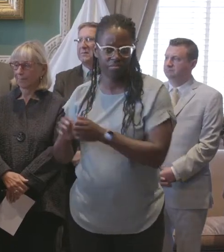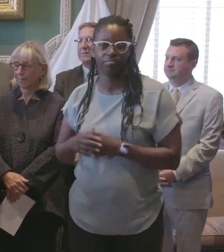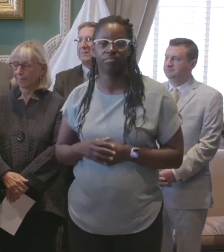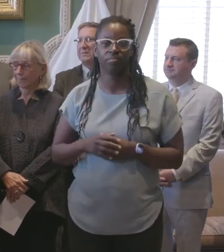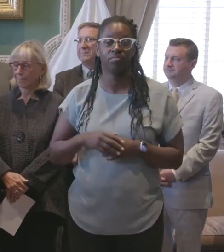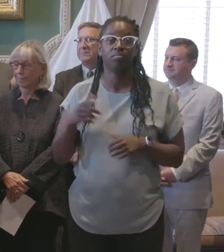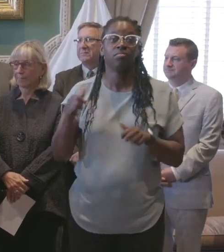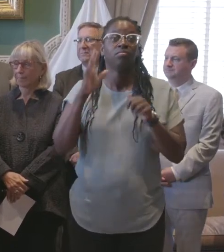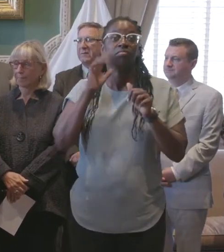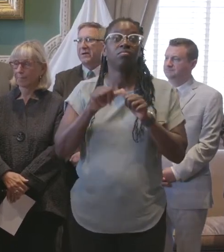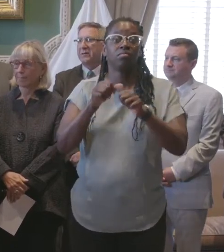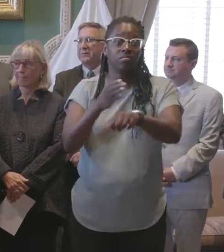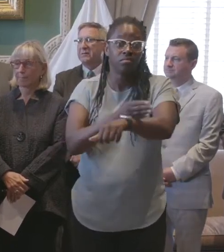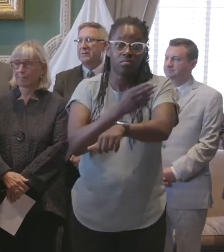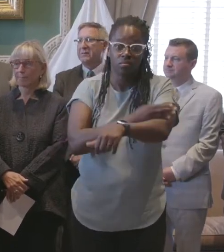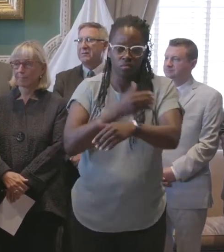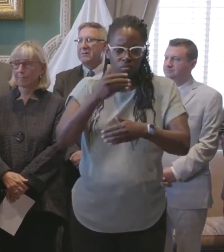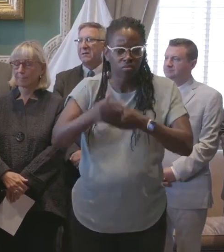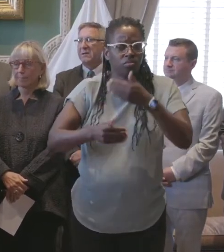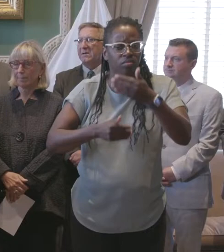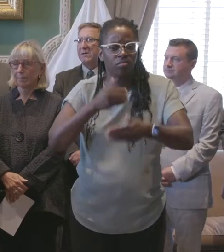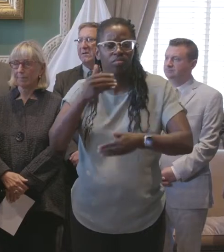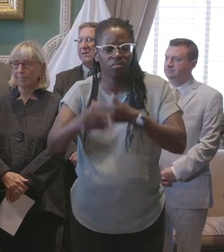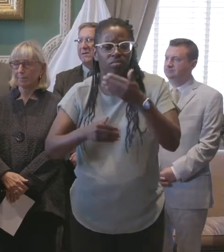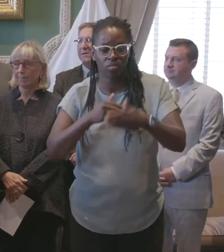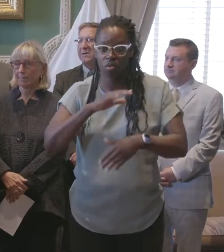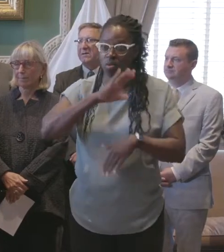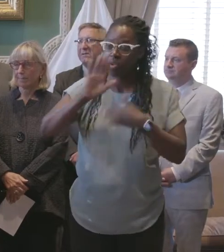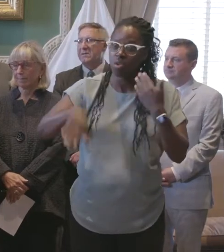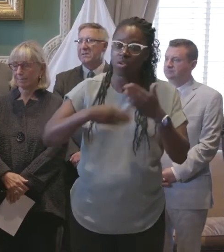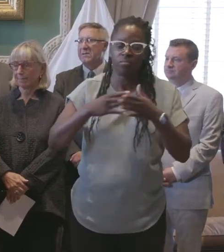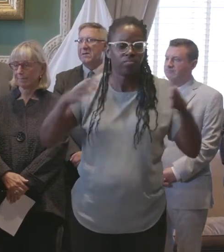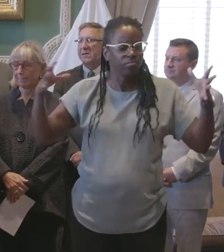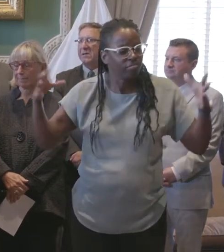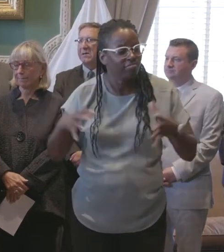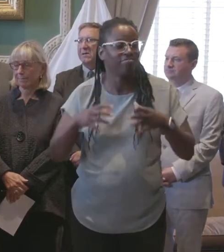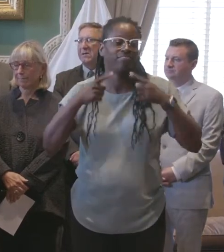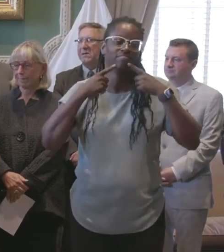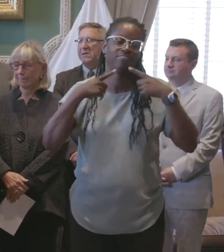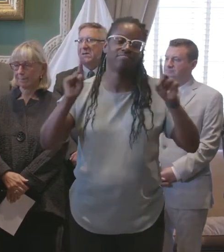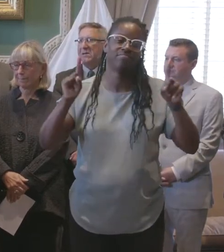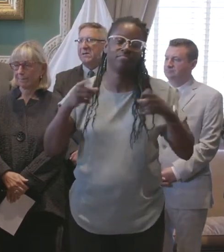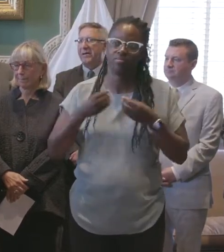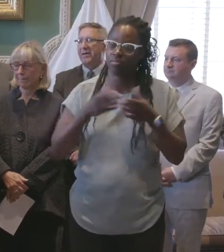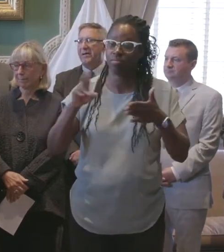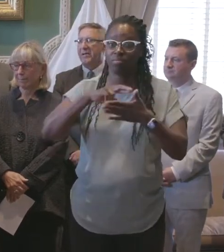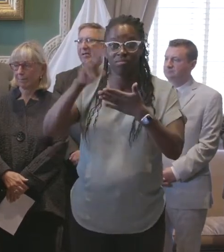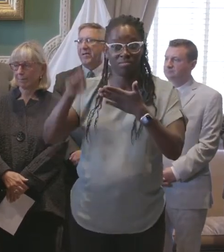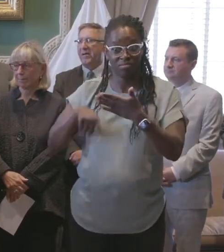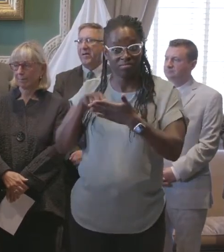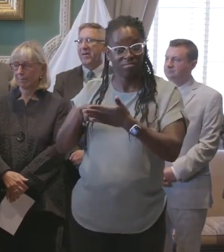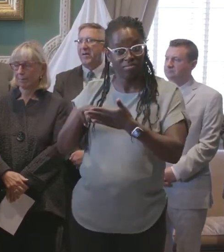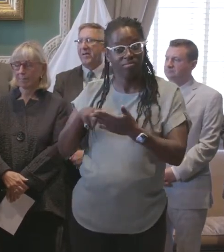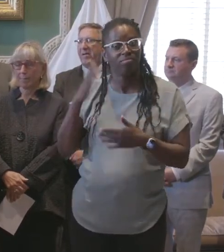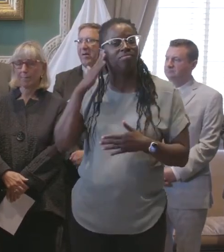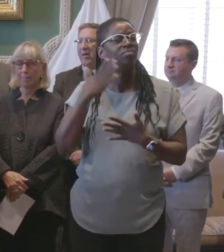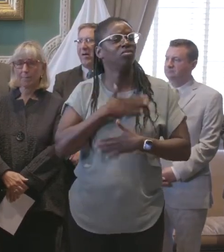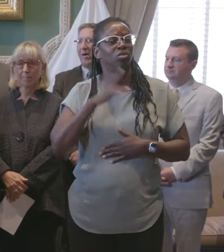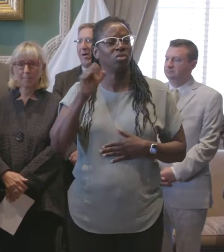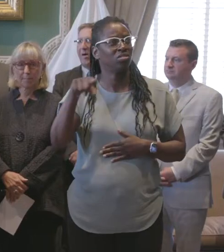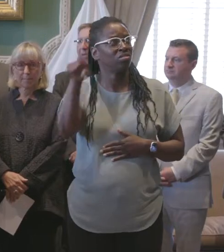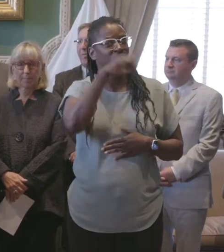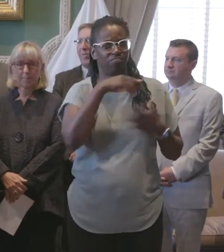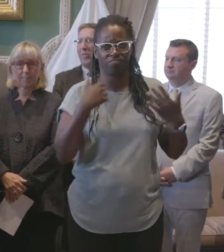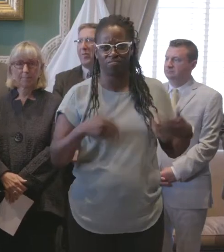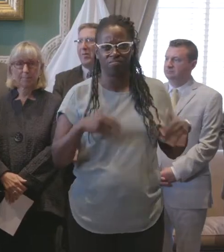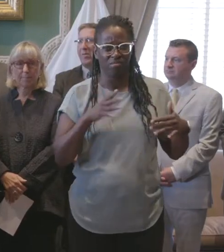we know how, by coming together and delivering results. And I appreciate, in a country that seems so divided at times,